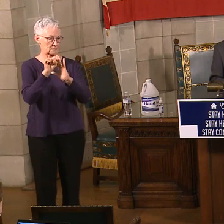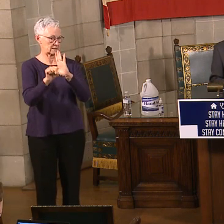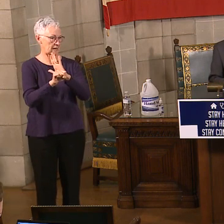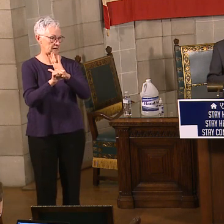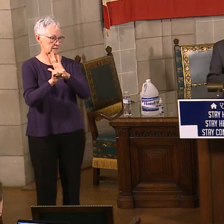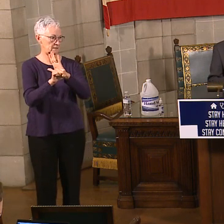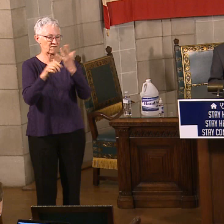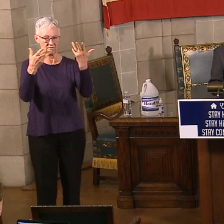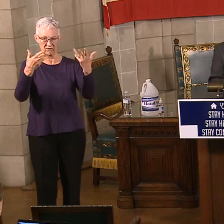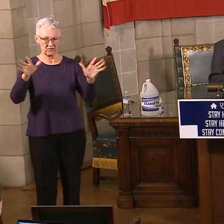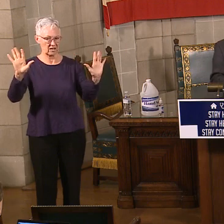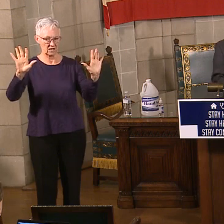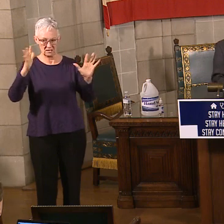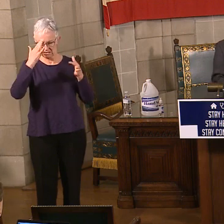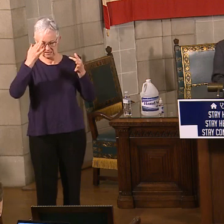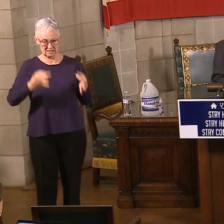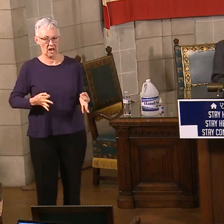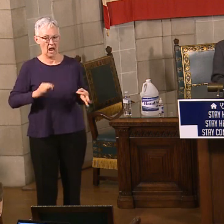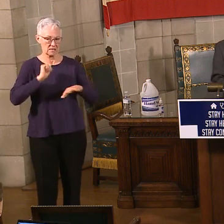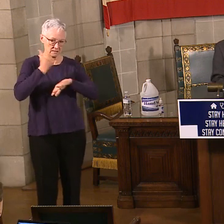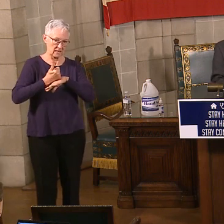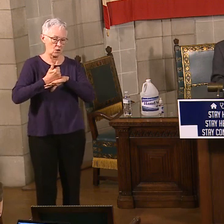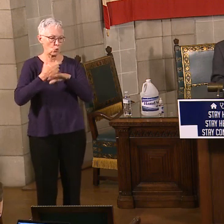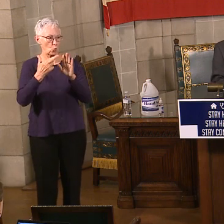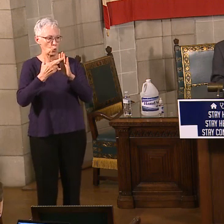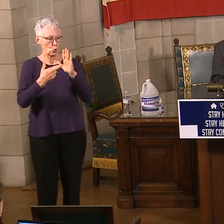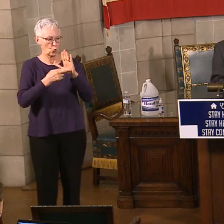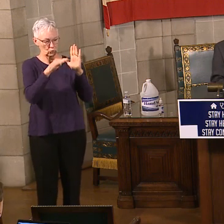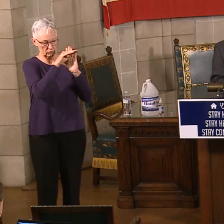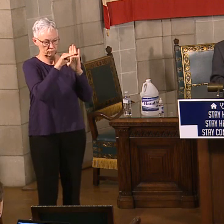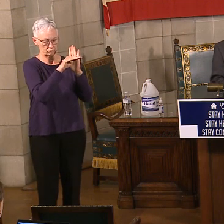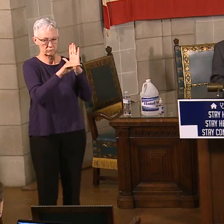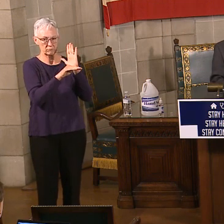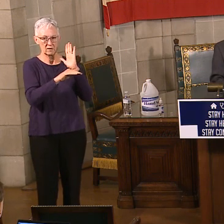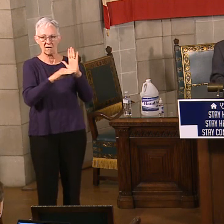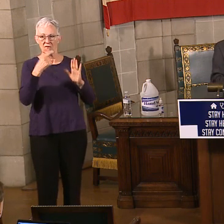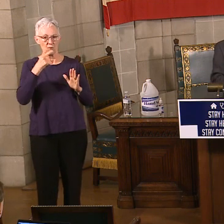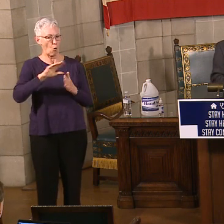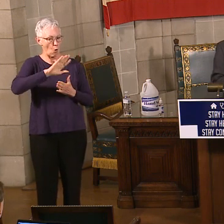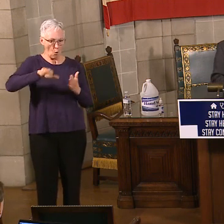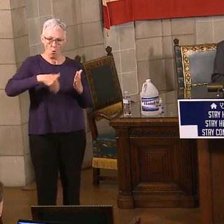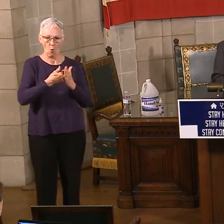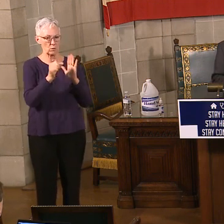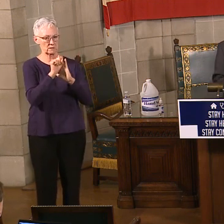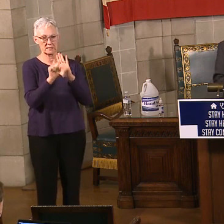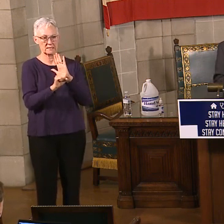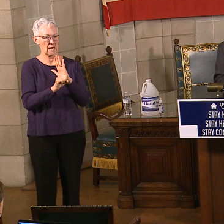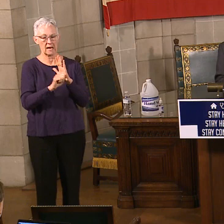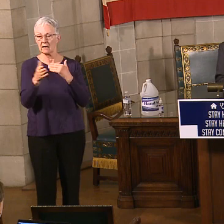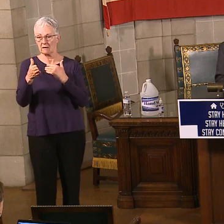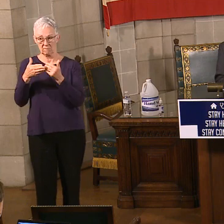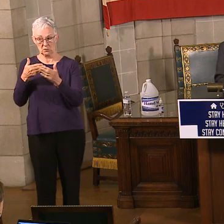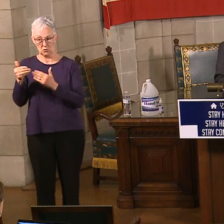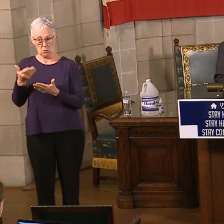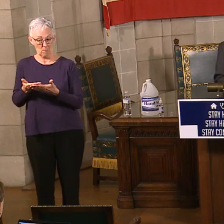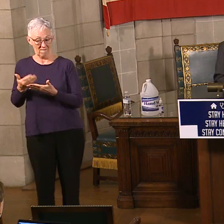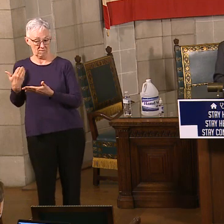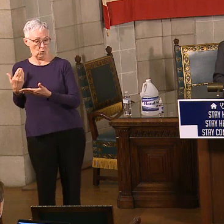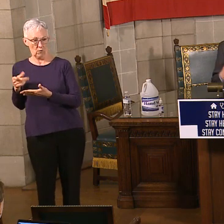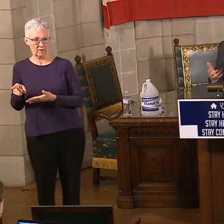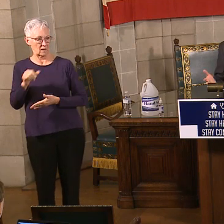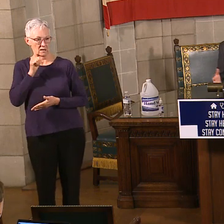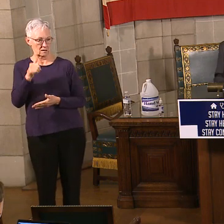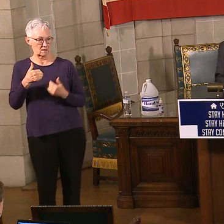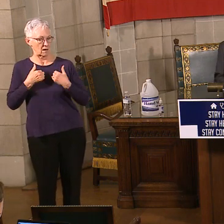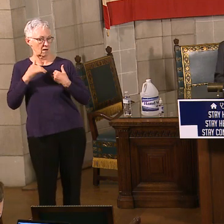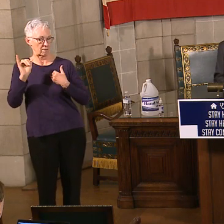On Friday, we rolled out that directive health measure to the rest of the counties that were not already previously covered by a directive health measure.